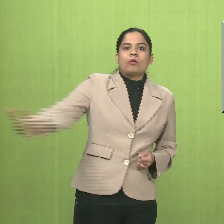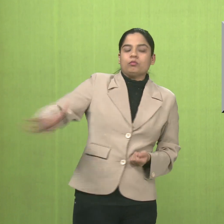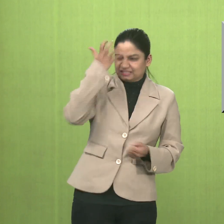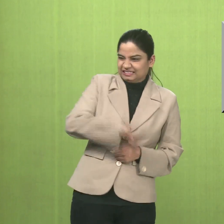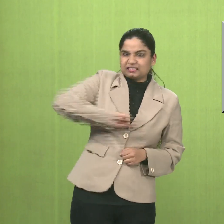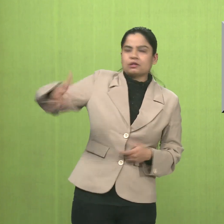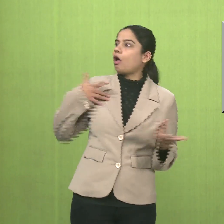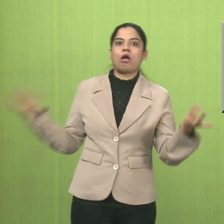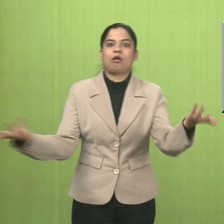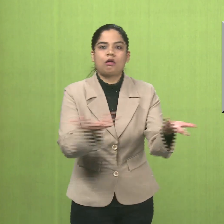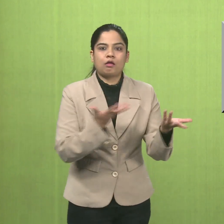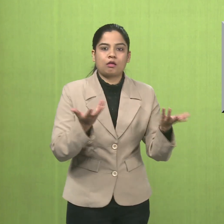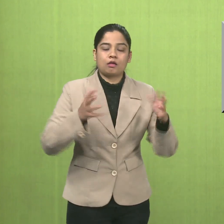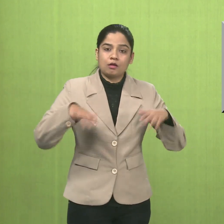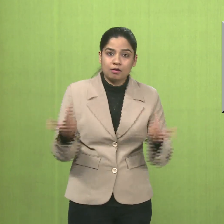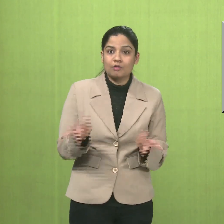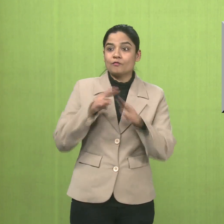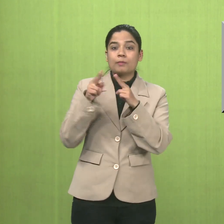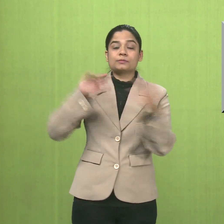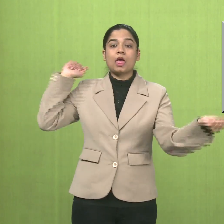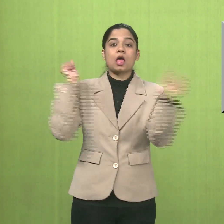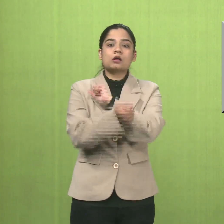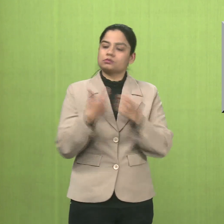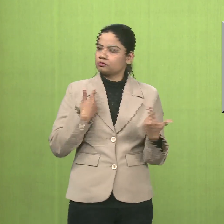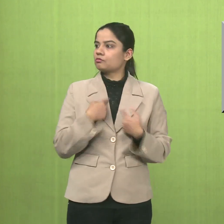illiterate parents. They throw away their children for beggary,